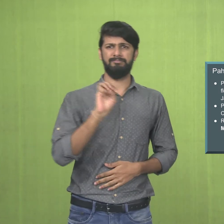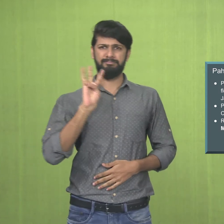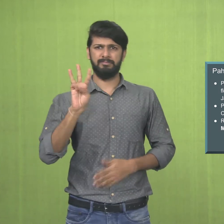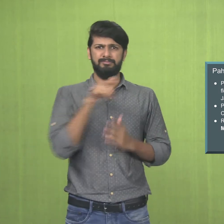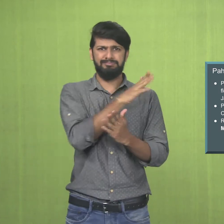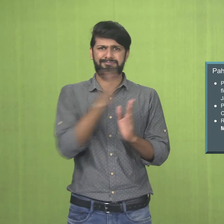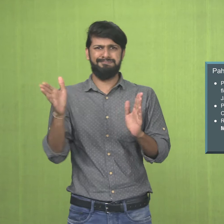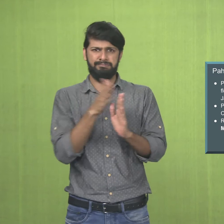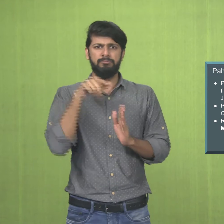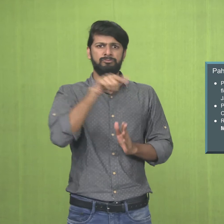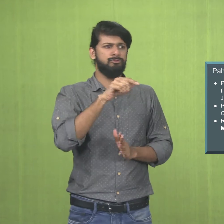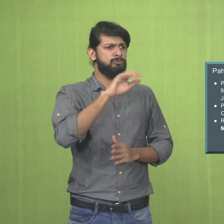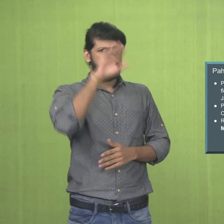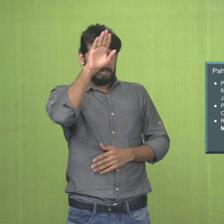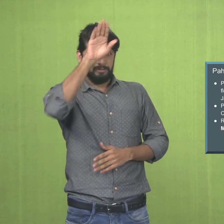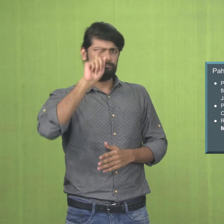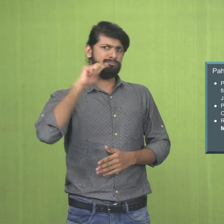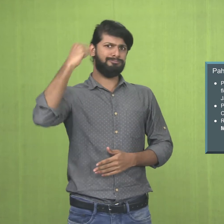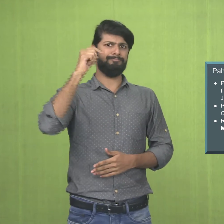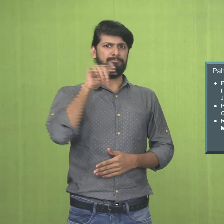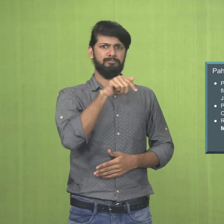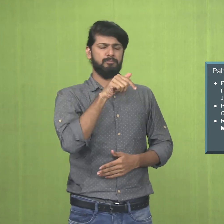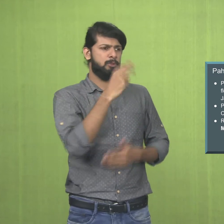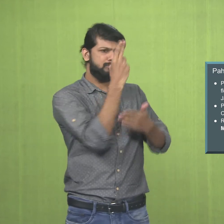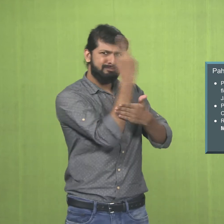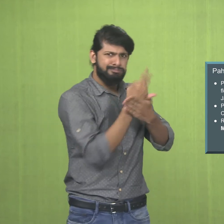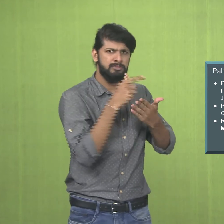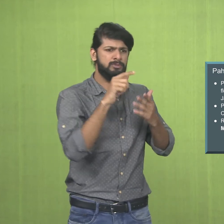1823 CE. This was the time when the Rajput kings